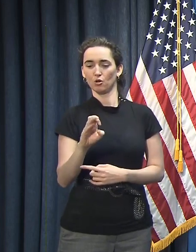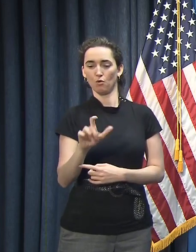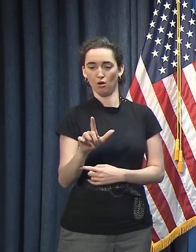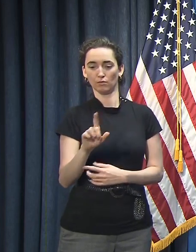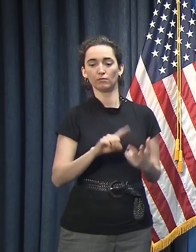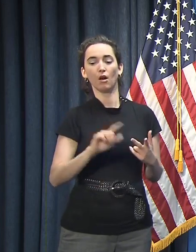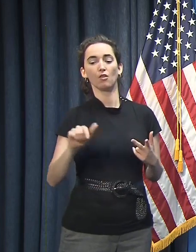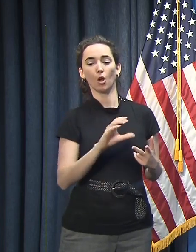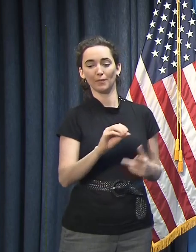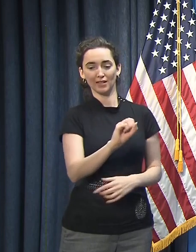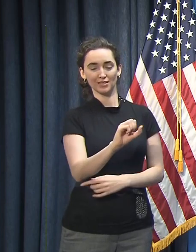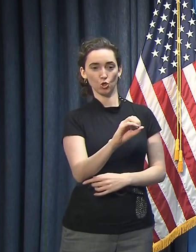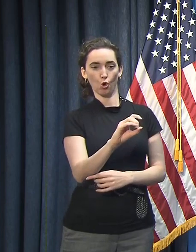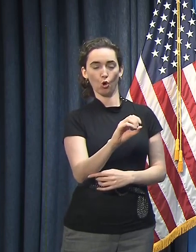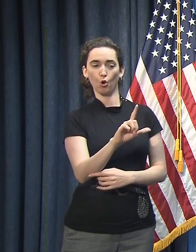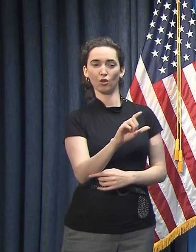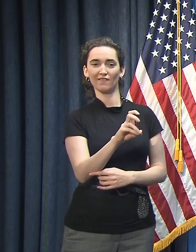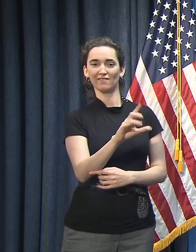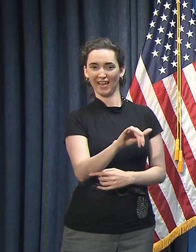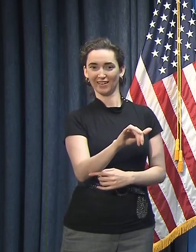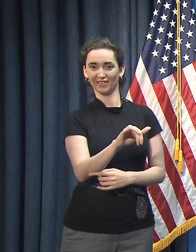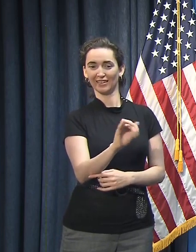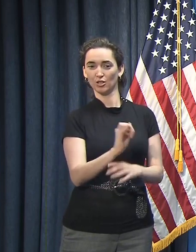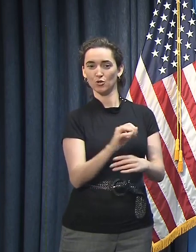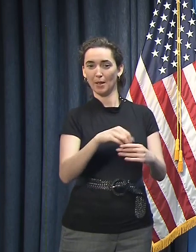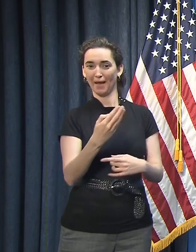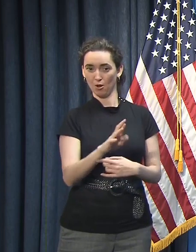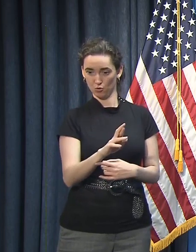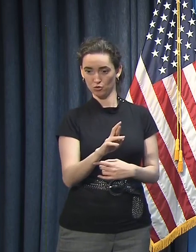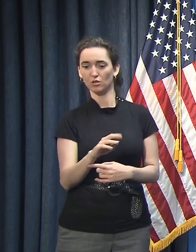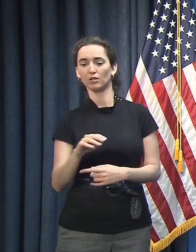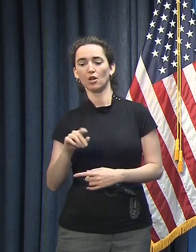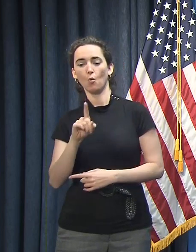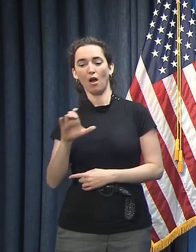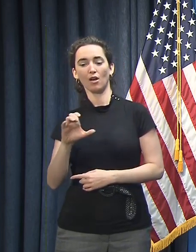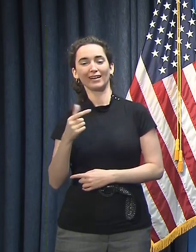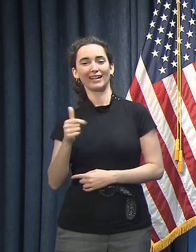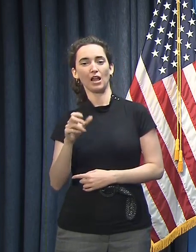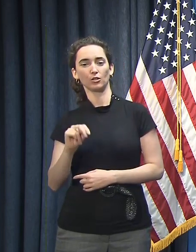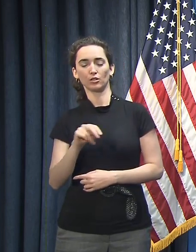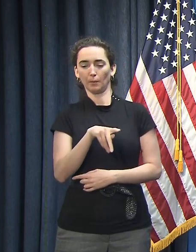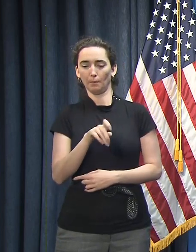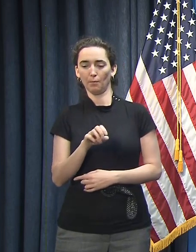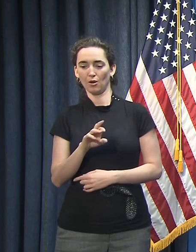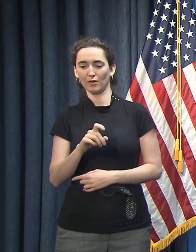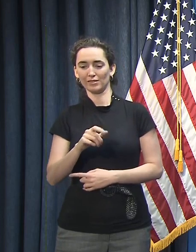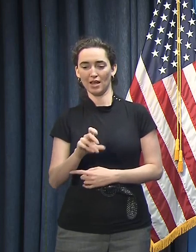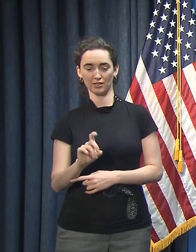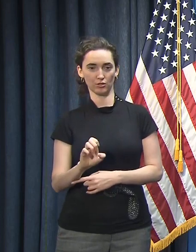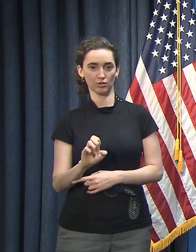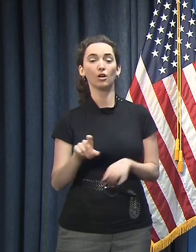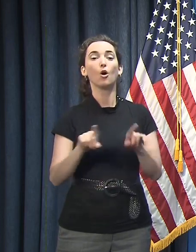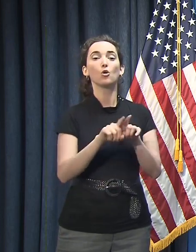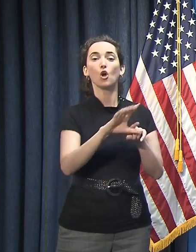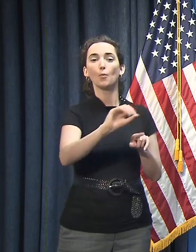has donated 100 gallons of peroxide. Additionally, we've received more than 2 million cotton masks from